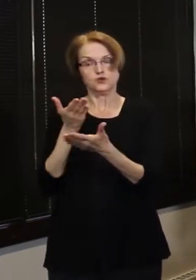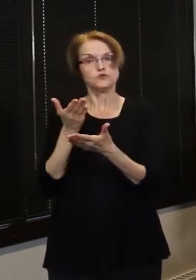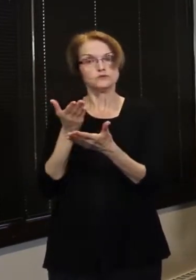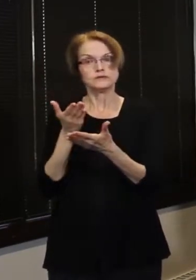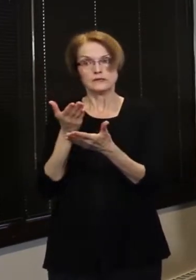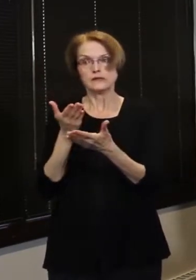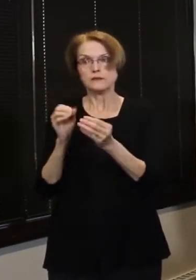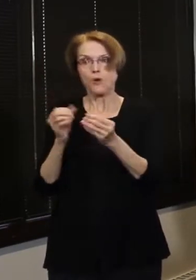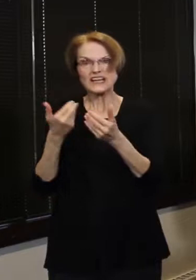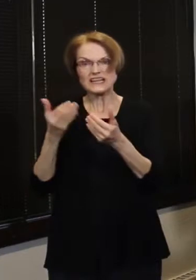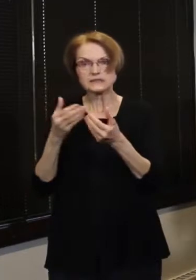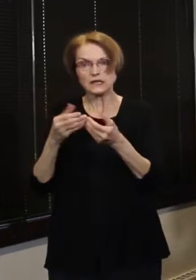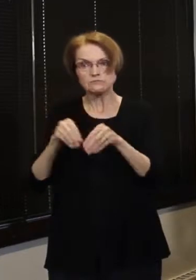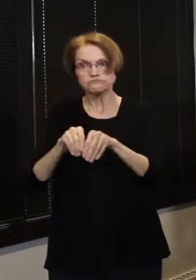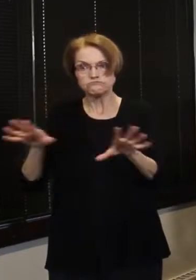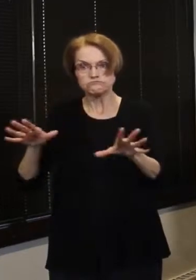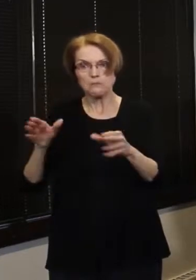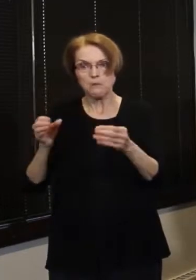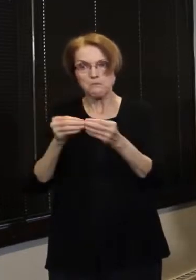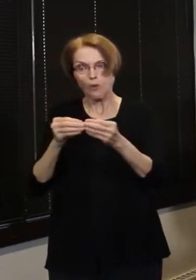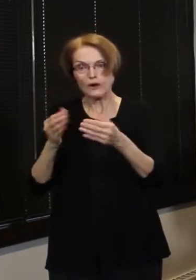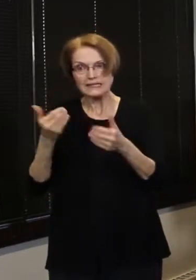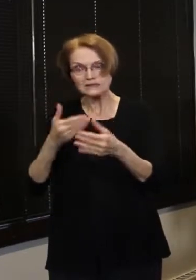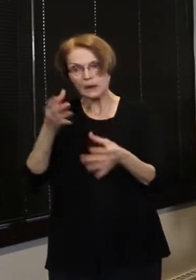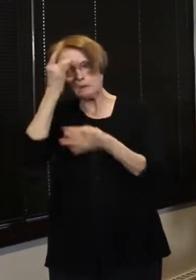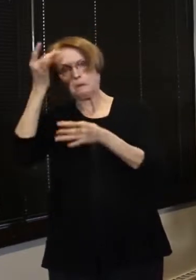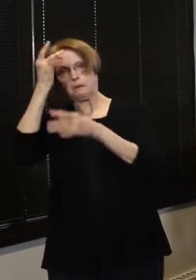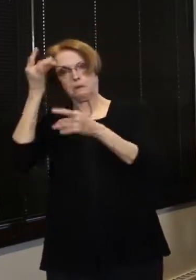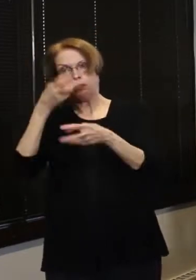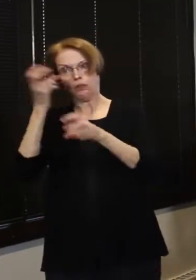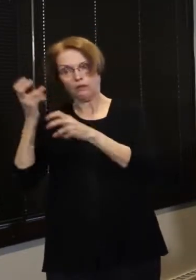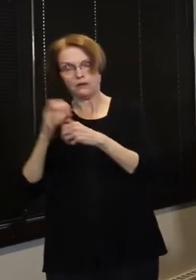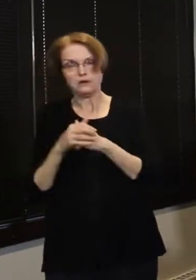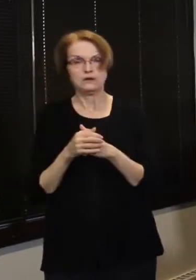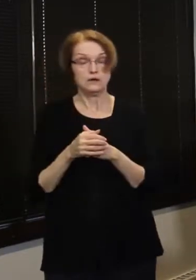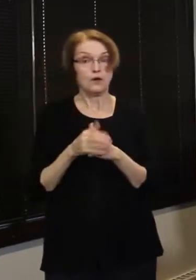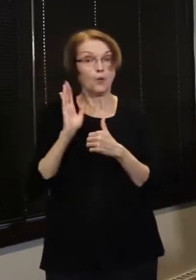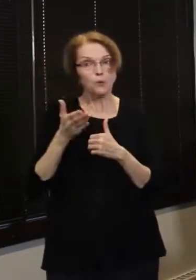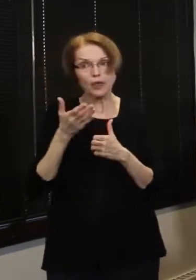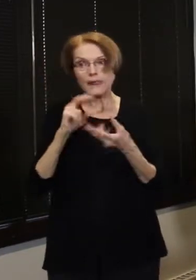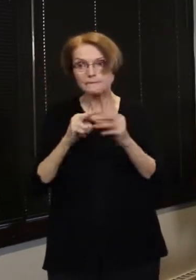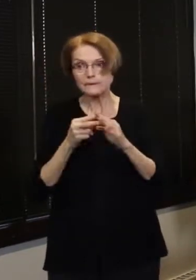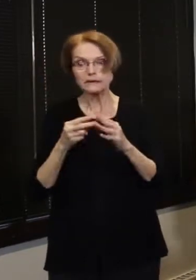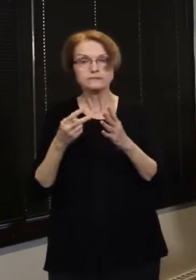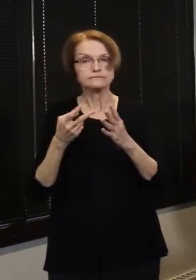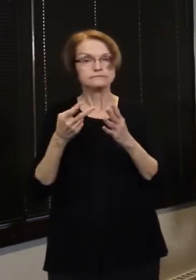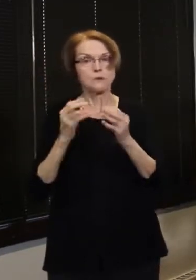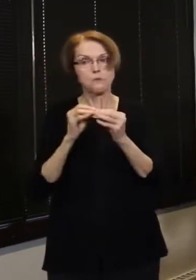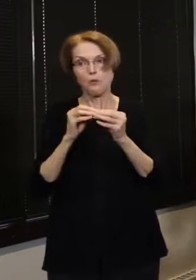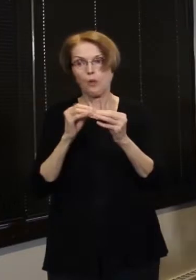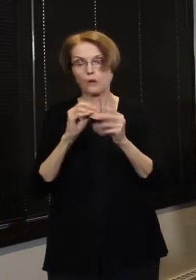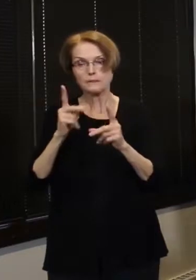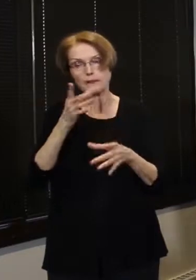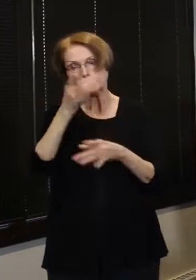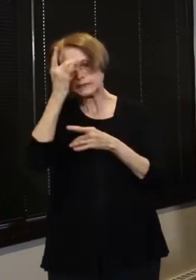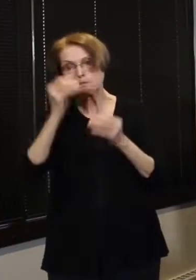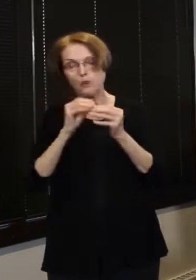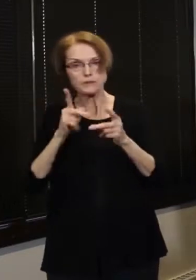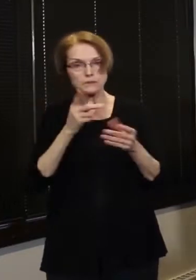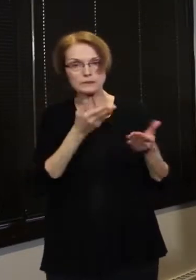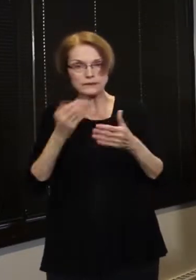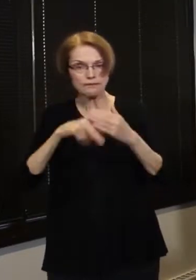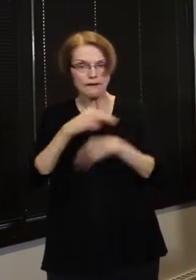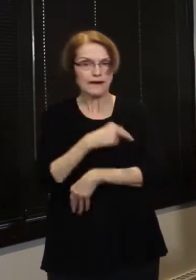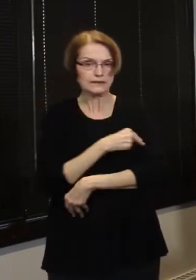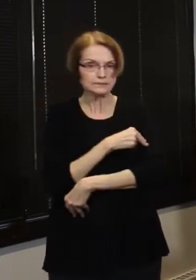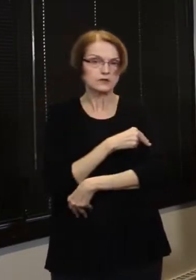current virus. And so what does that mean for number of cases? What does that mean for hospitalizations? All of those other things that we need to